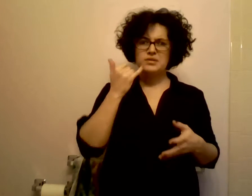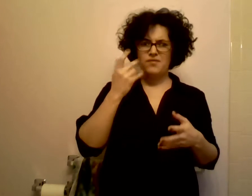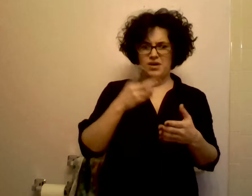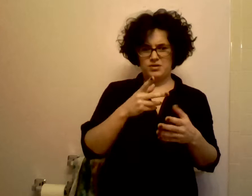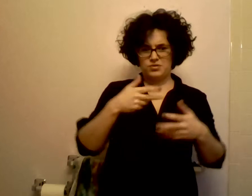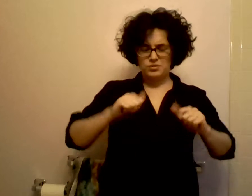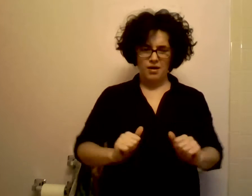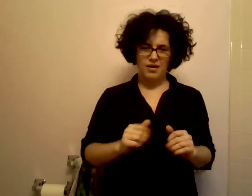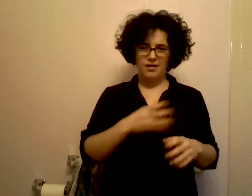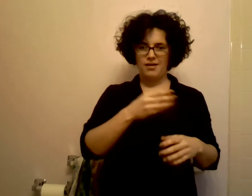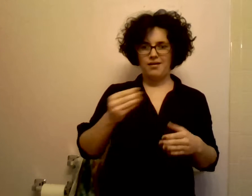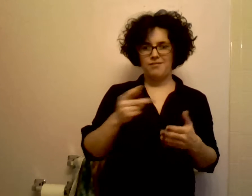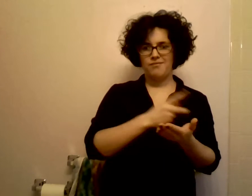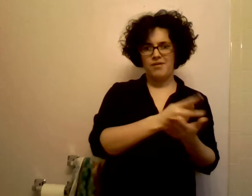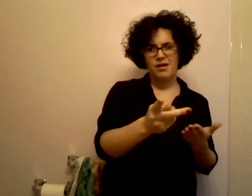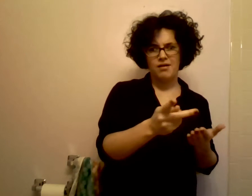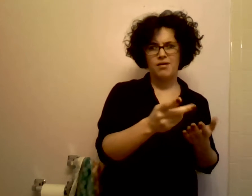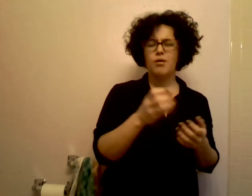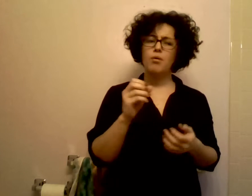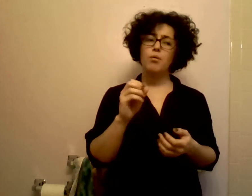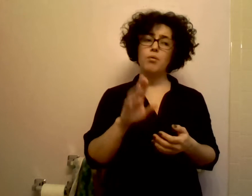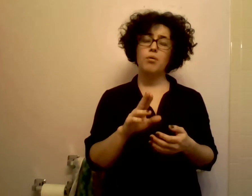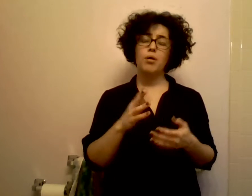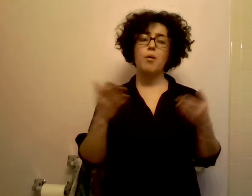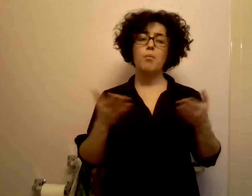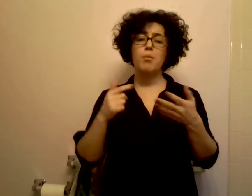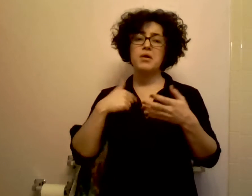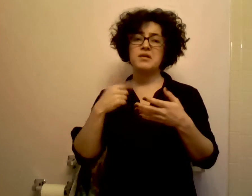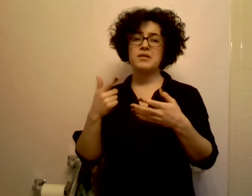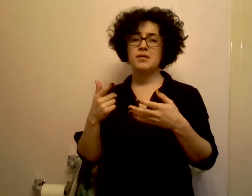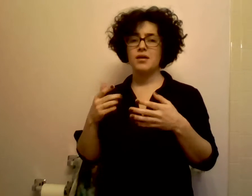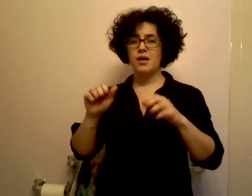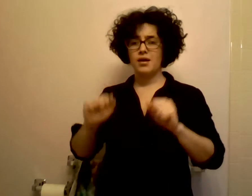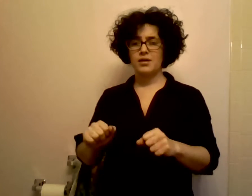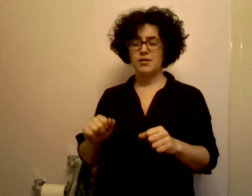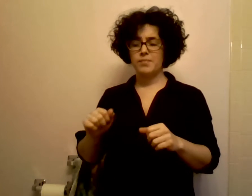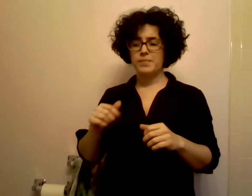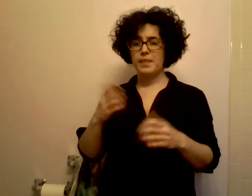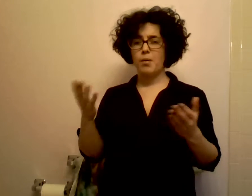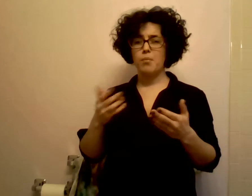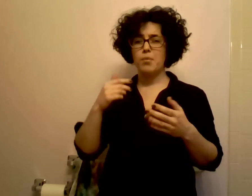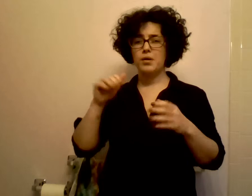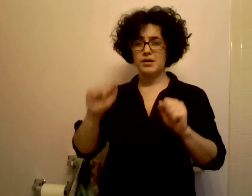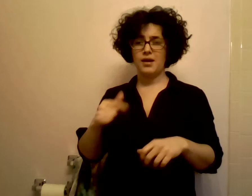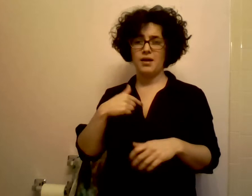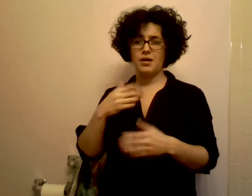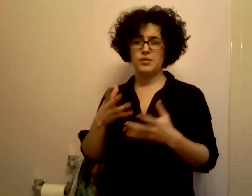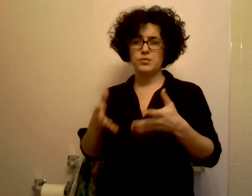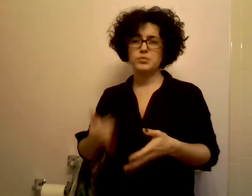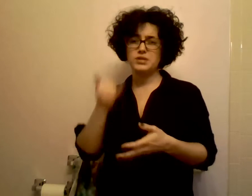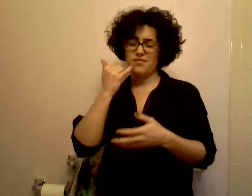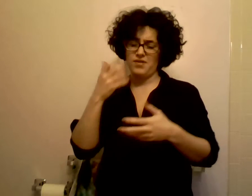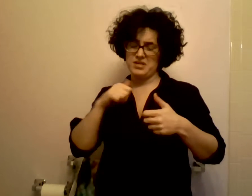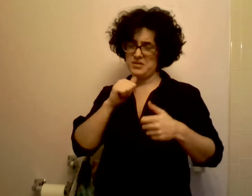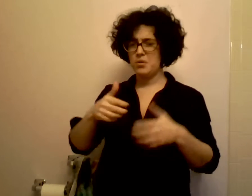Or how about this? What could I lose if I don't try? What could I gain by trying,